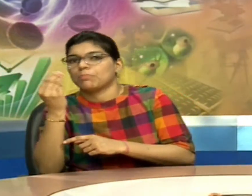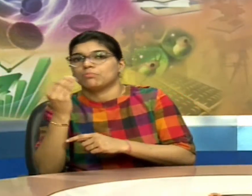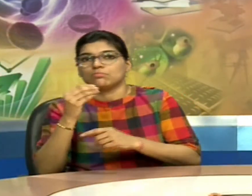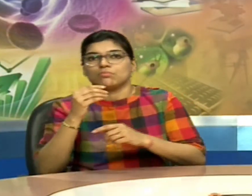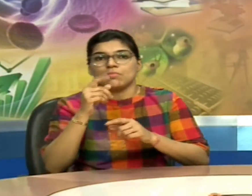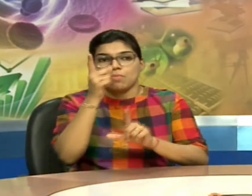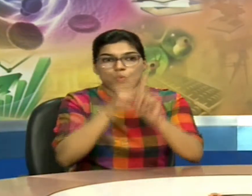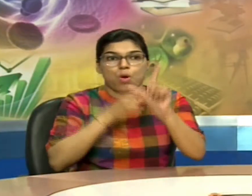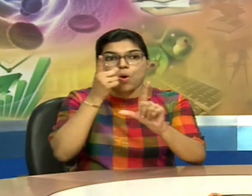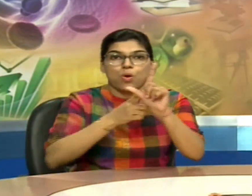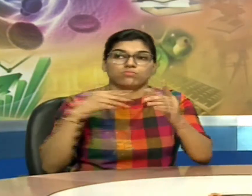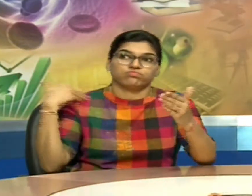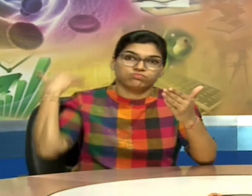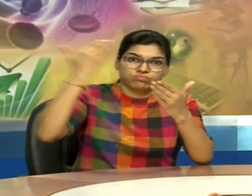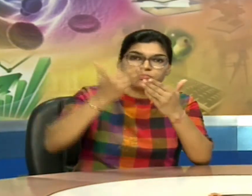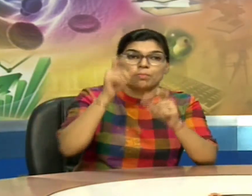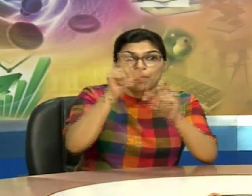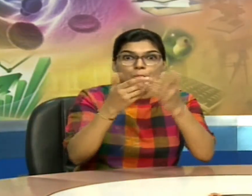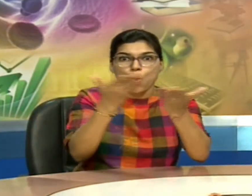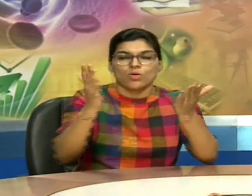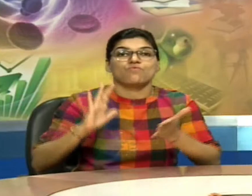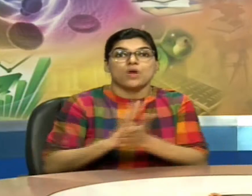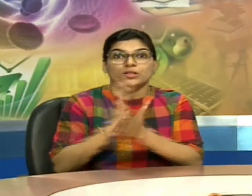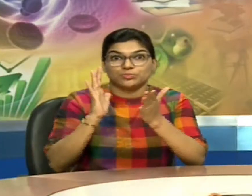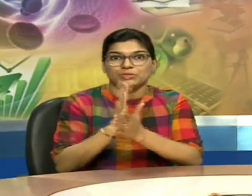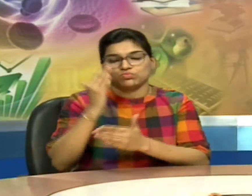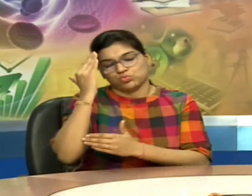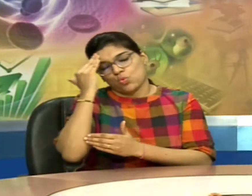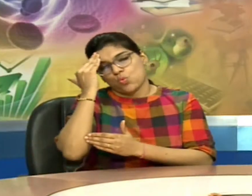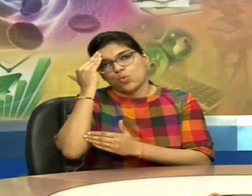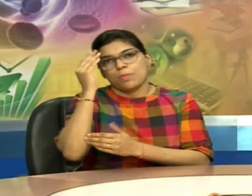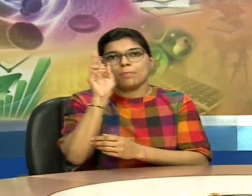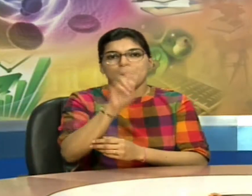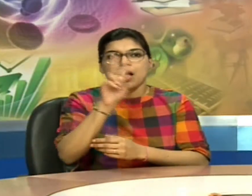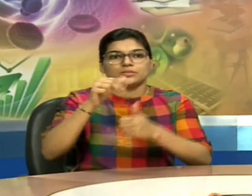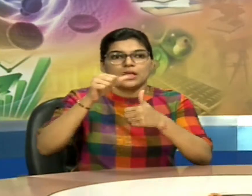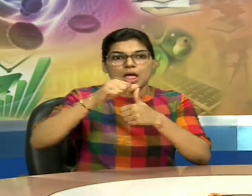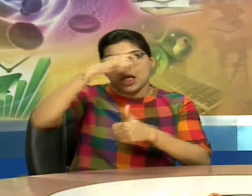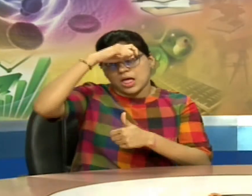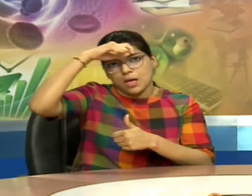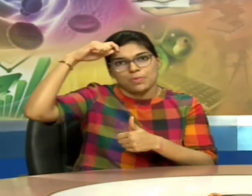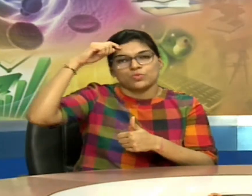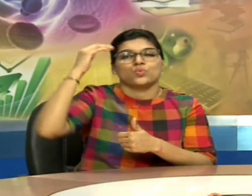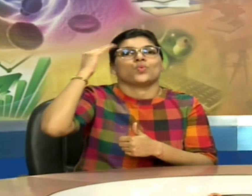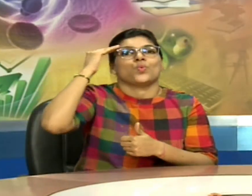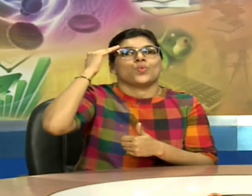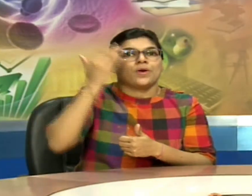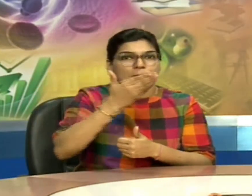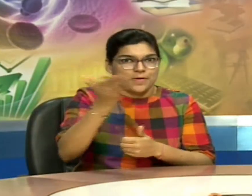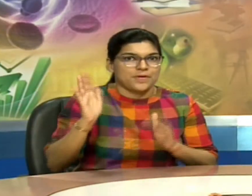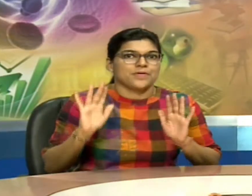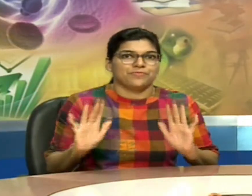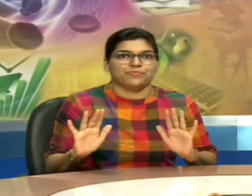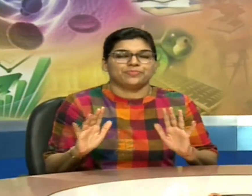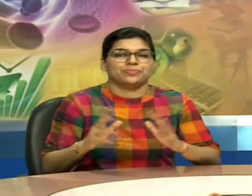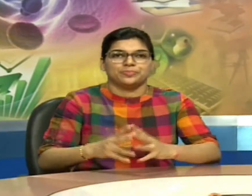we should celebrate it. It's a kind of festival. We celebrate it when in the month of